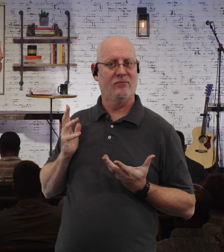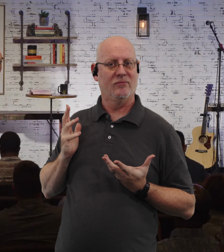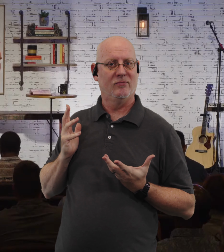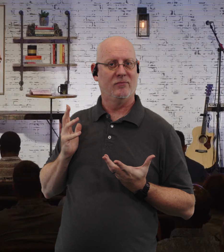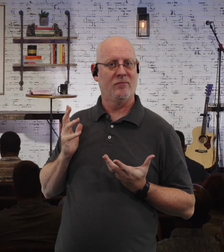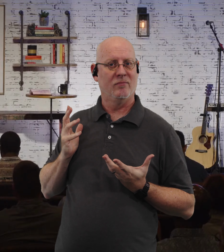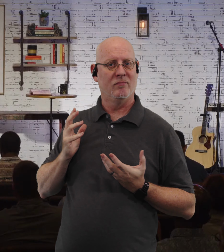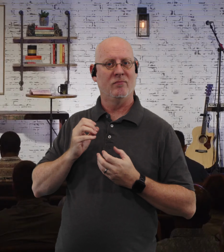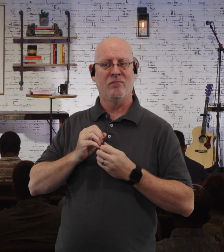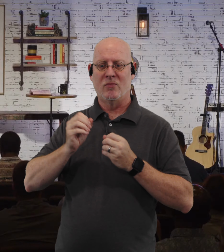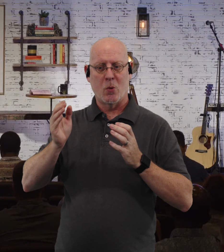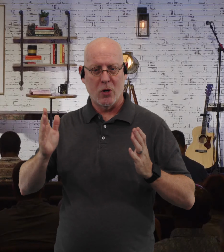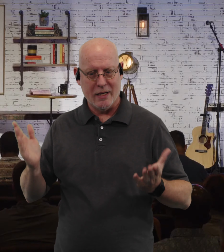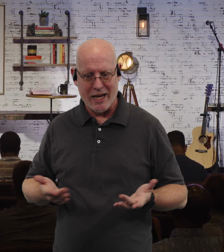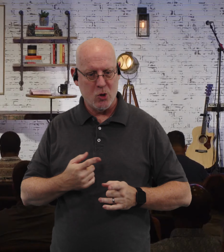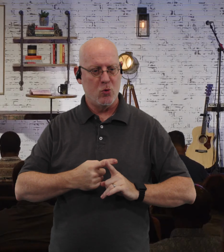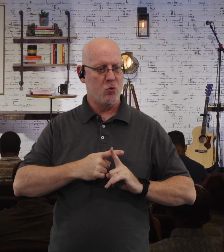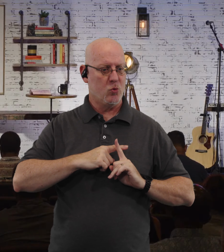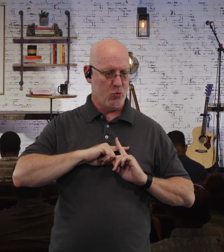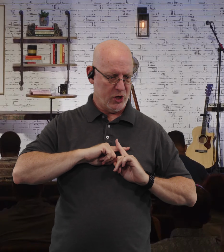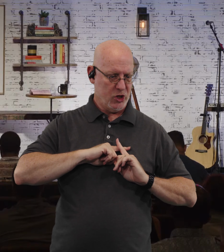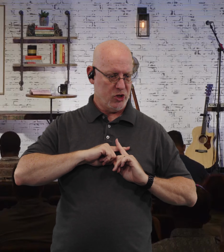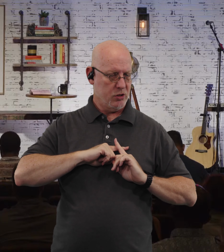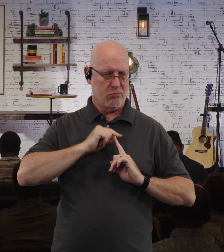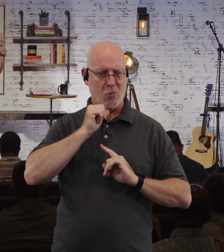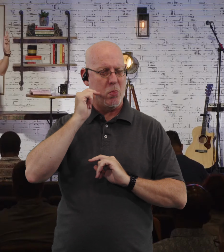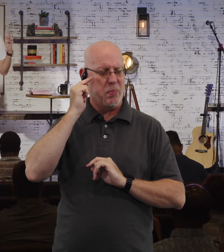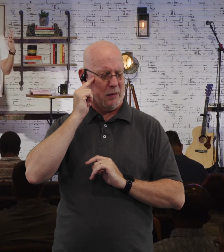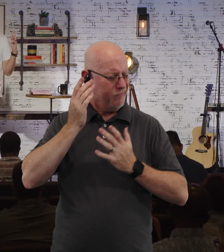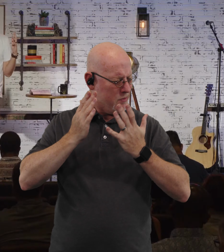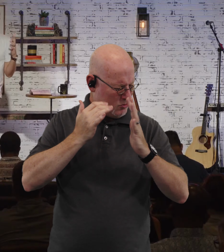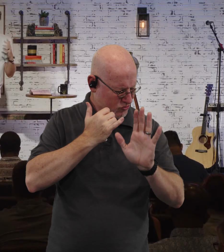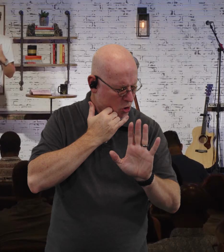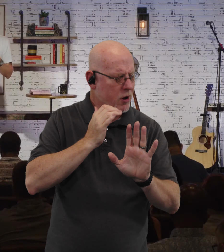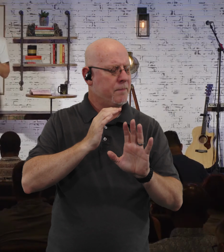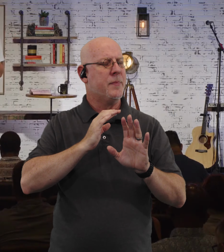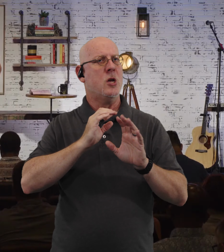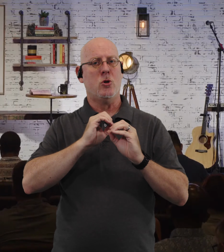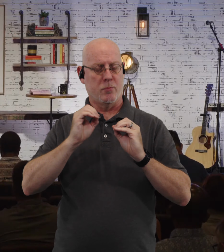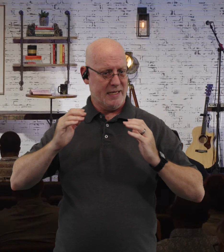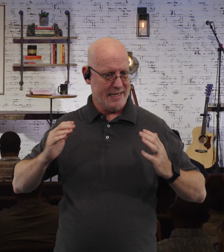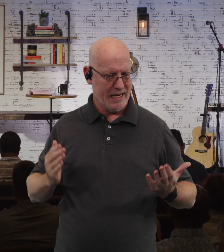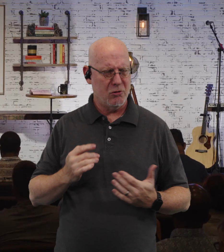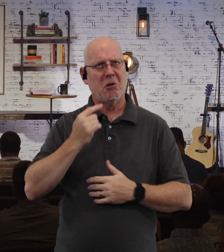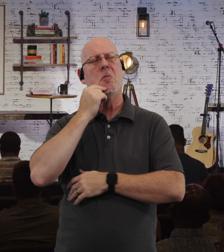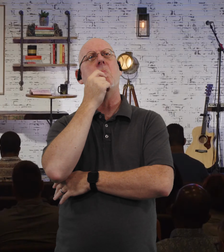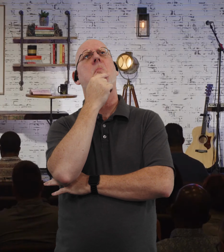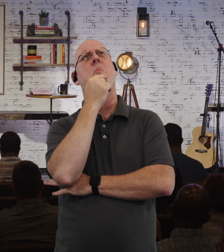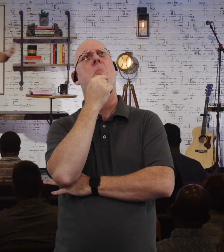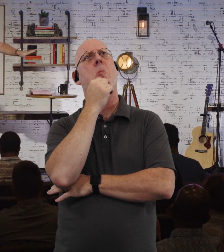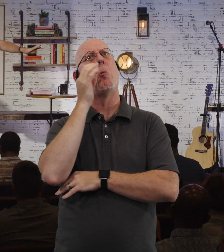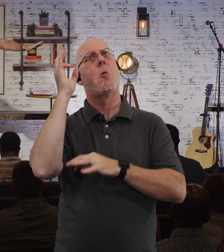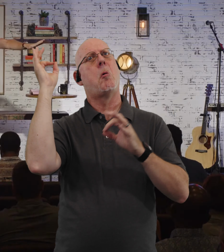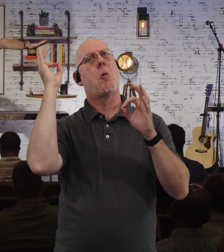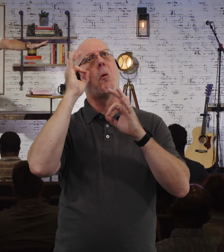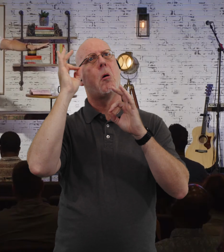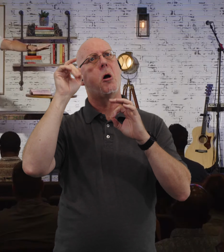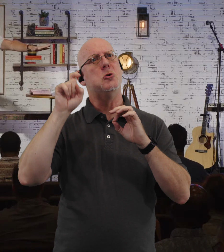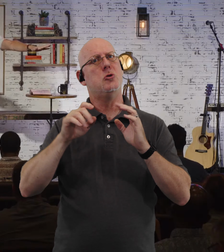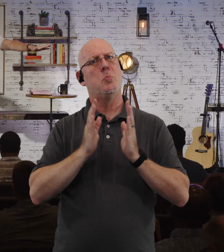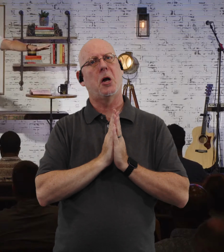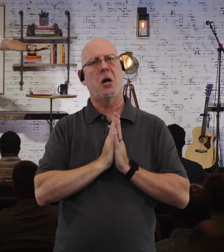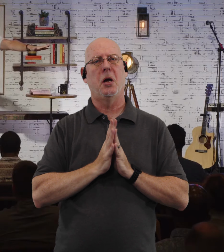There's no one here who claims faith in Jesus, I don't think, could be wrong, no one here who would say, you know what, I didn't know that I should be